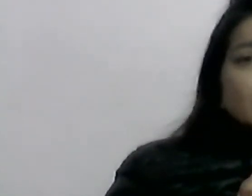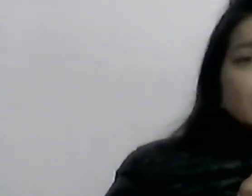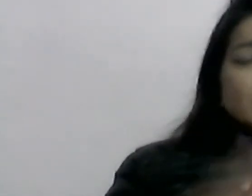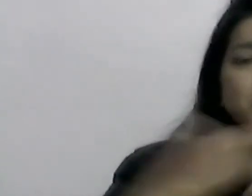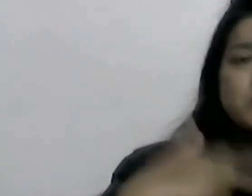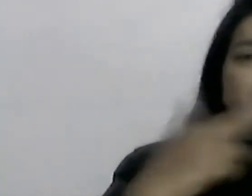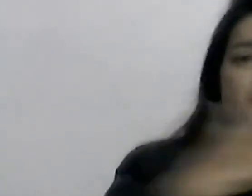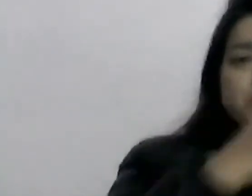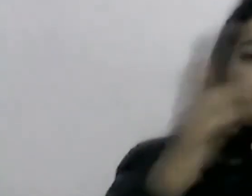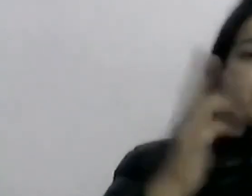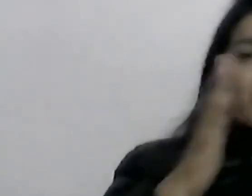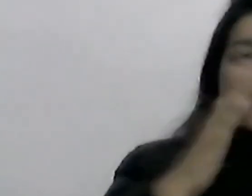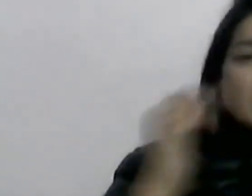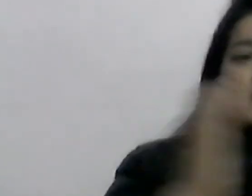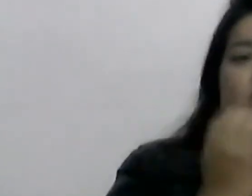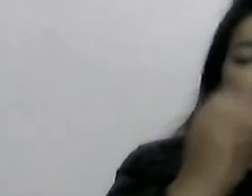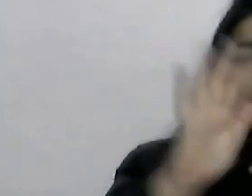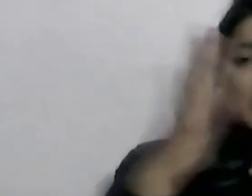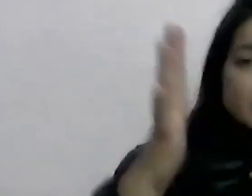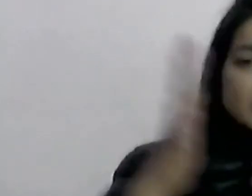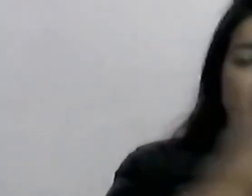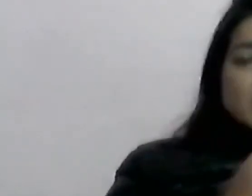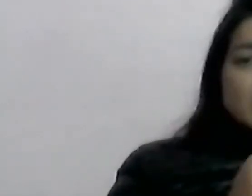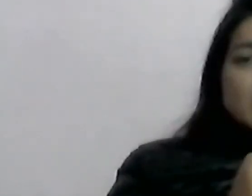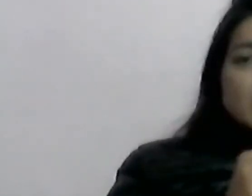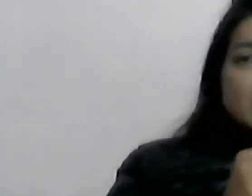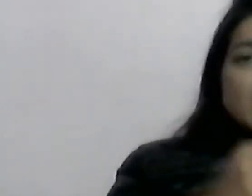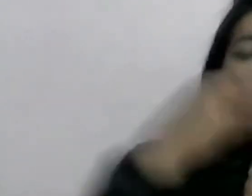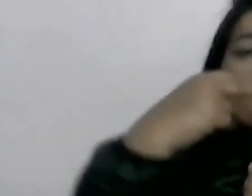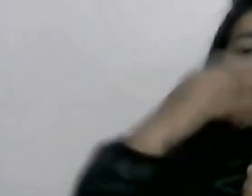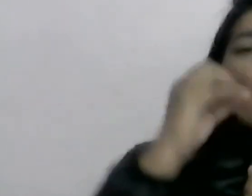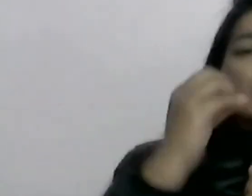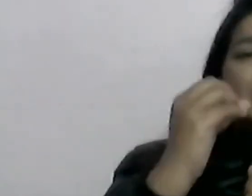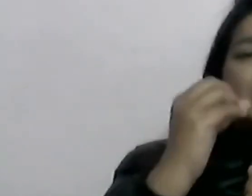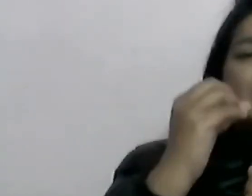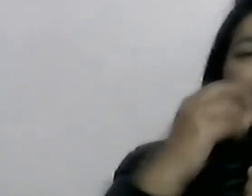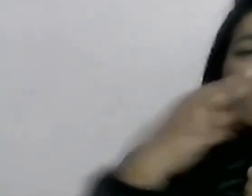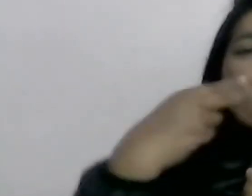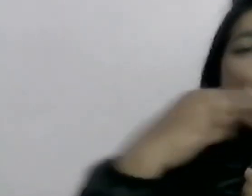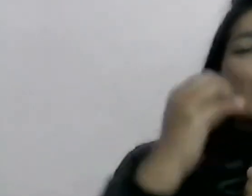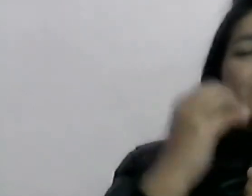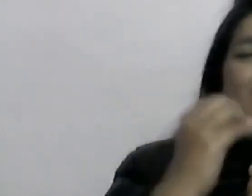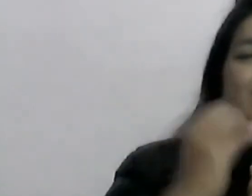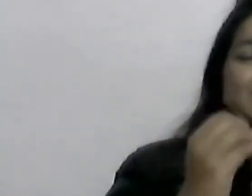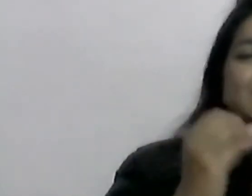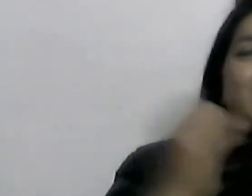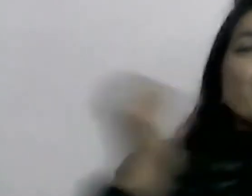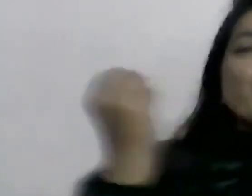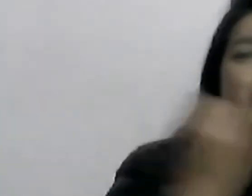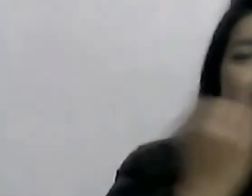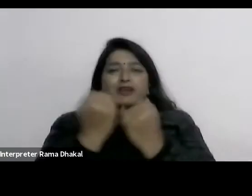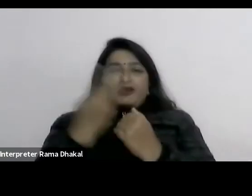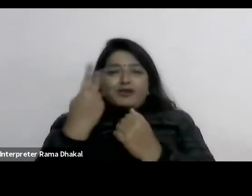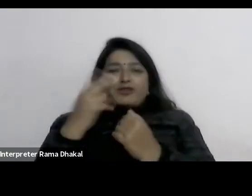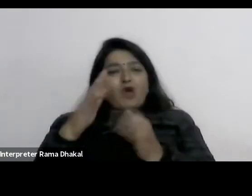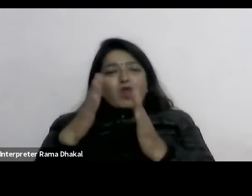video, it says the host is not gonna, okay, all right, start my video.